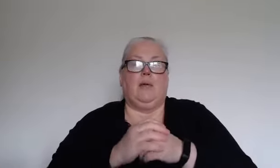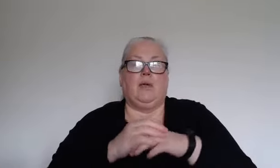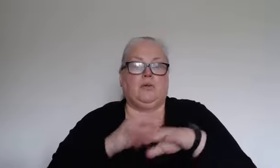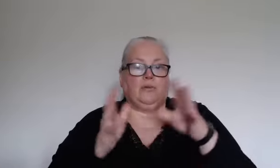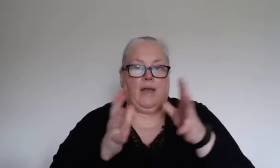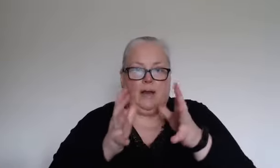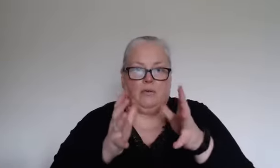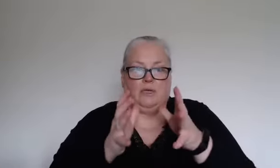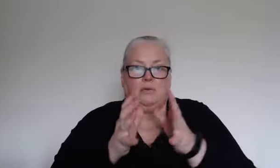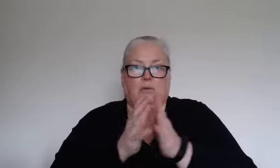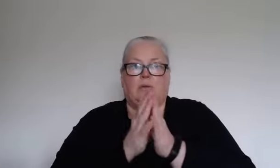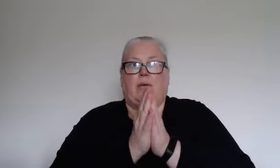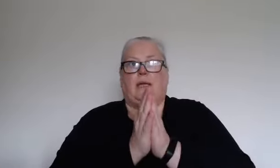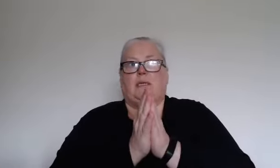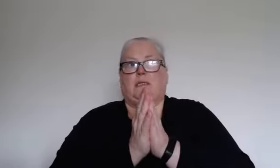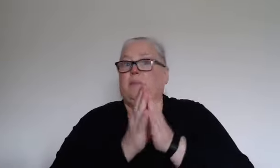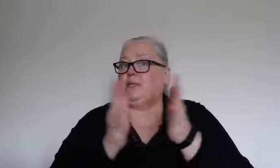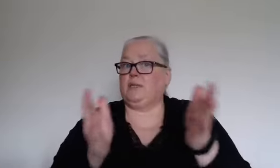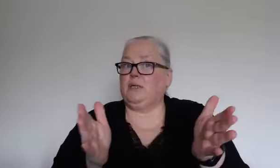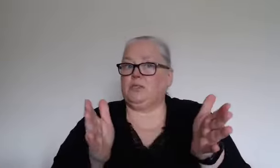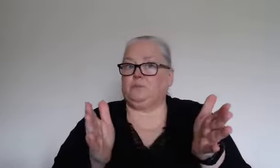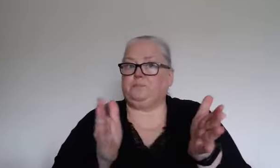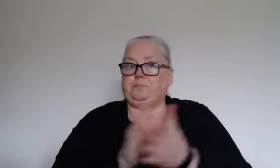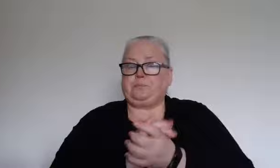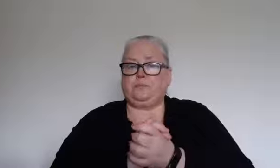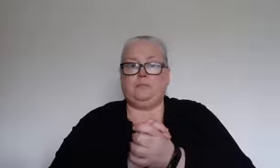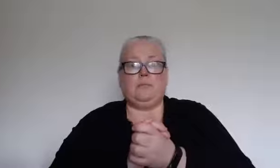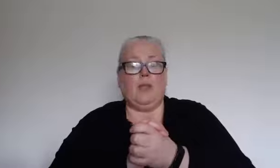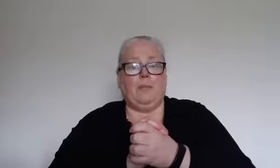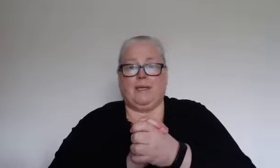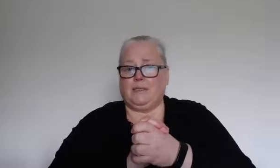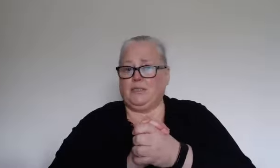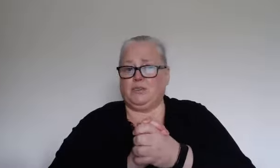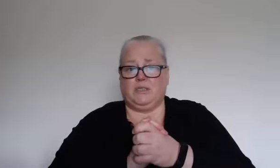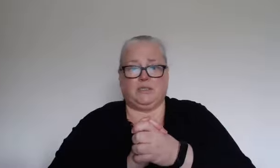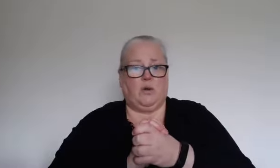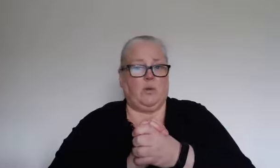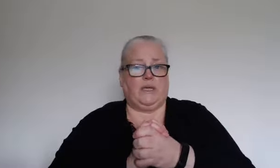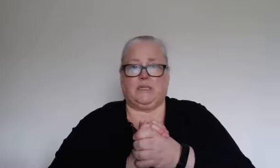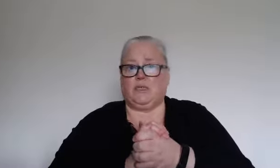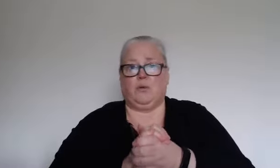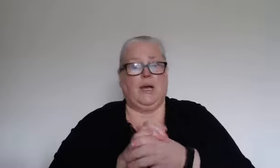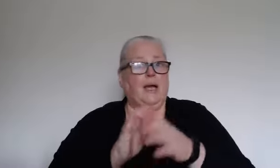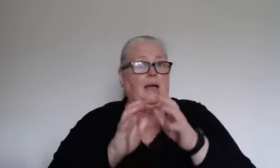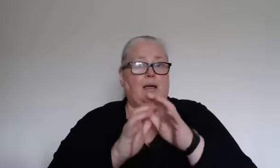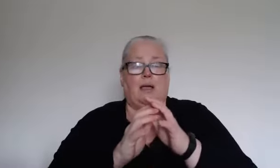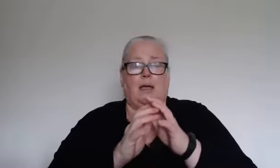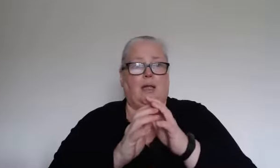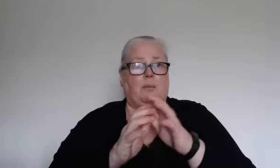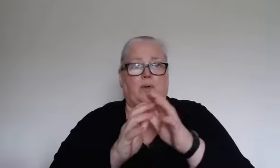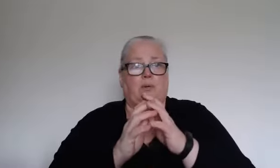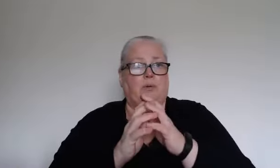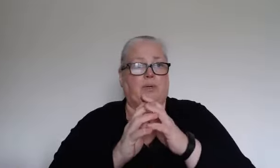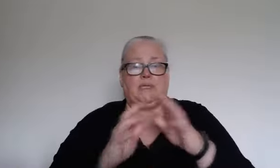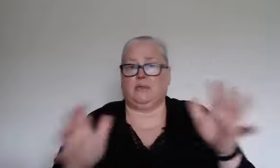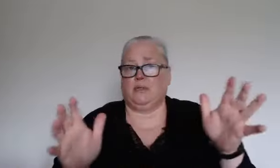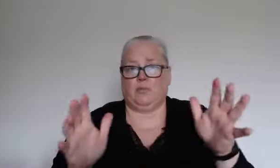Another area you could look at is meditation. Meditation is going to help you big time with